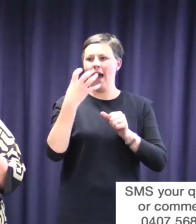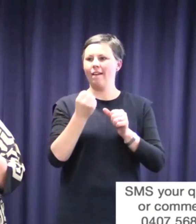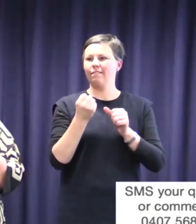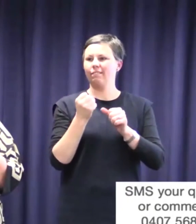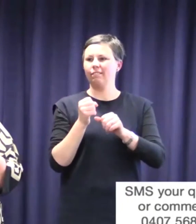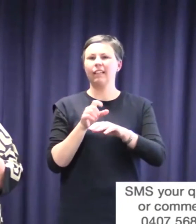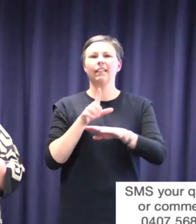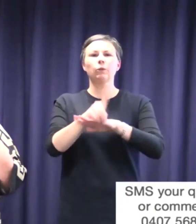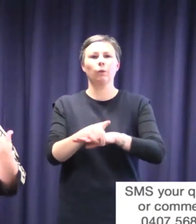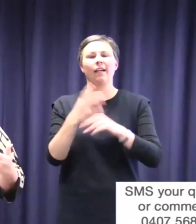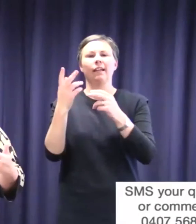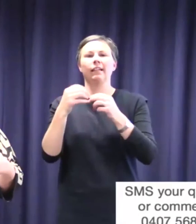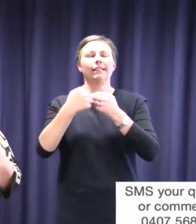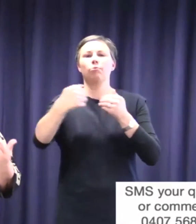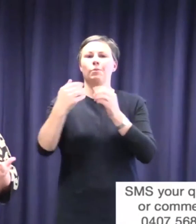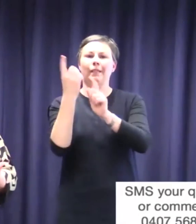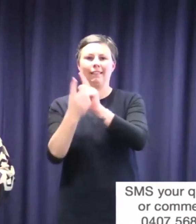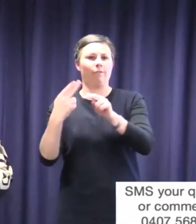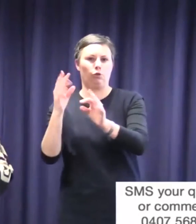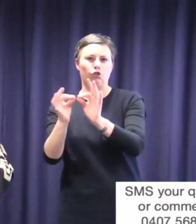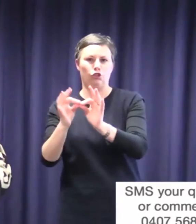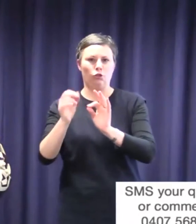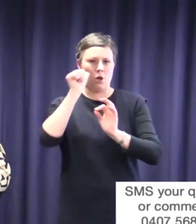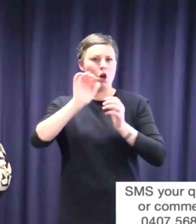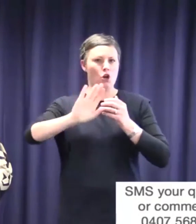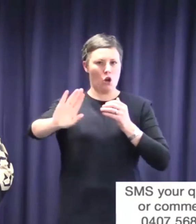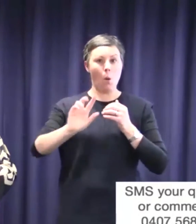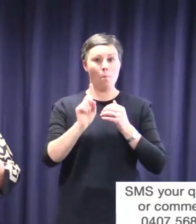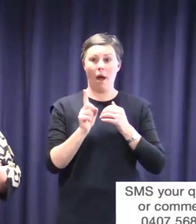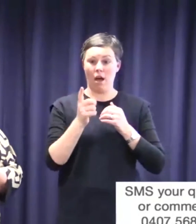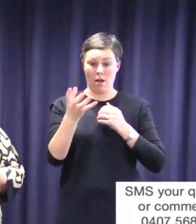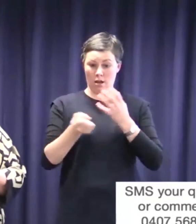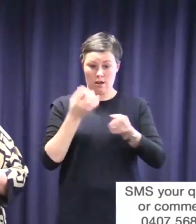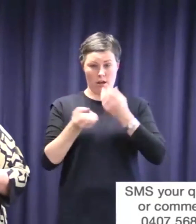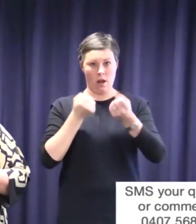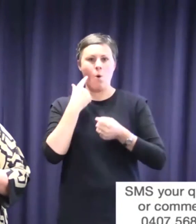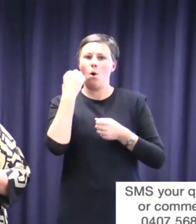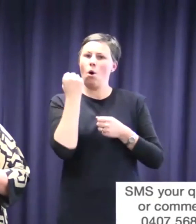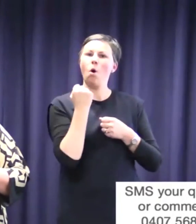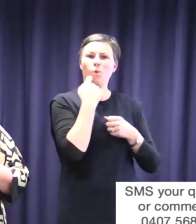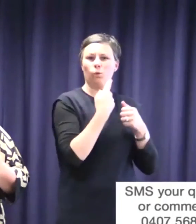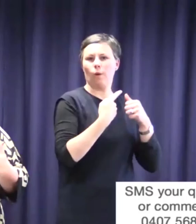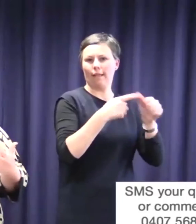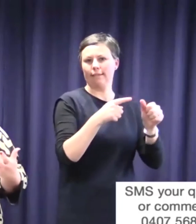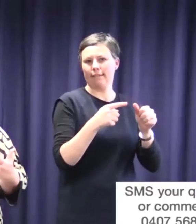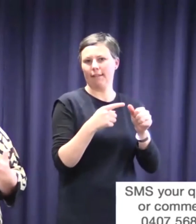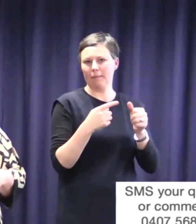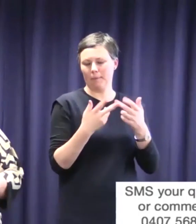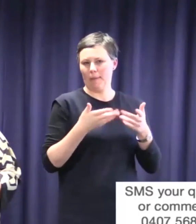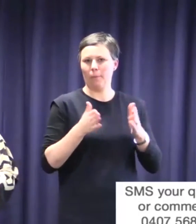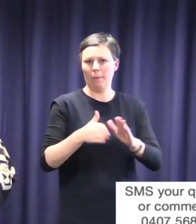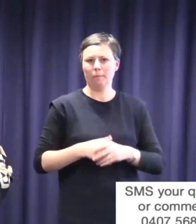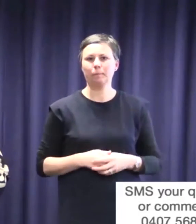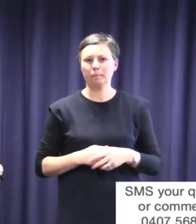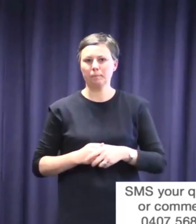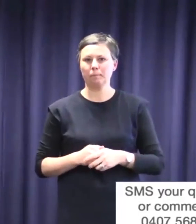next week for interpreters, so we certainly take on board that we will take all of those questions and attempt to get some answers back